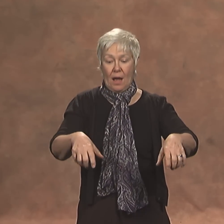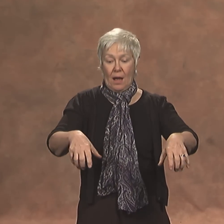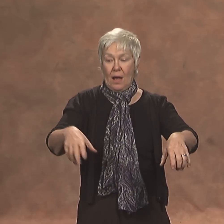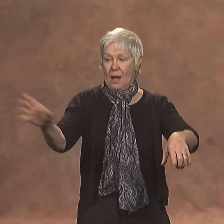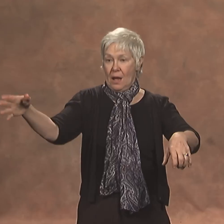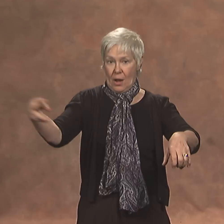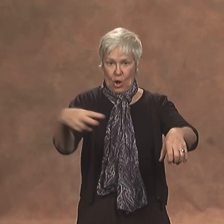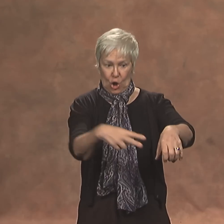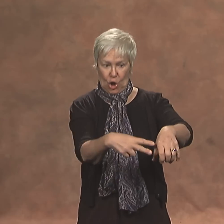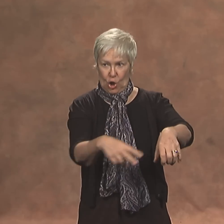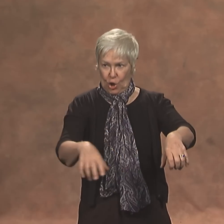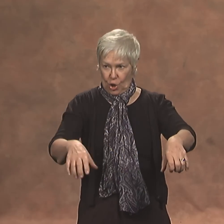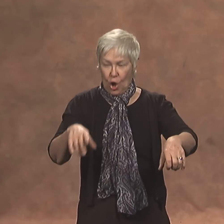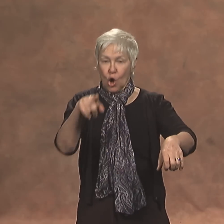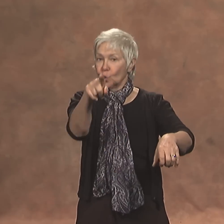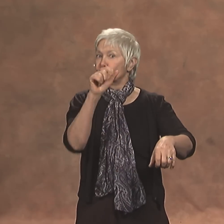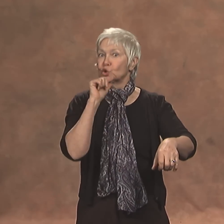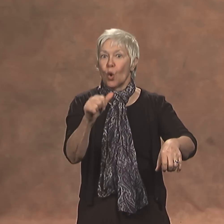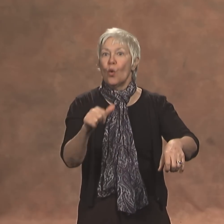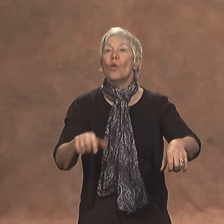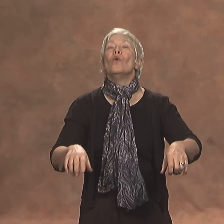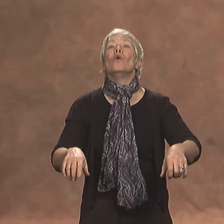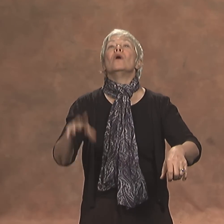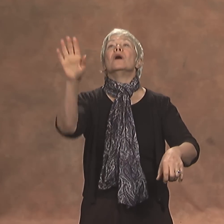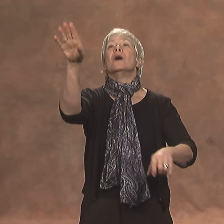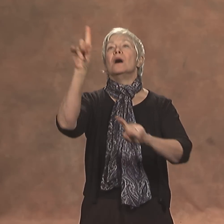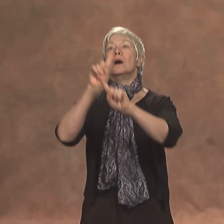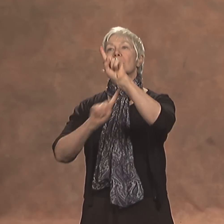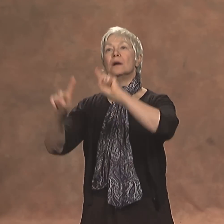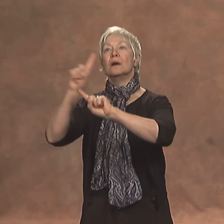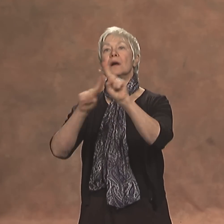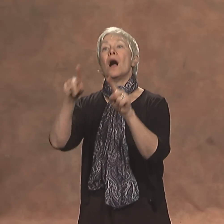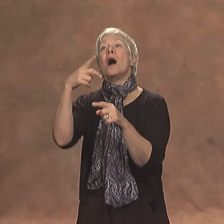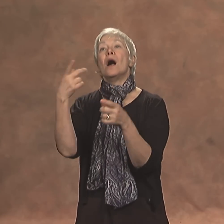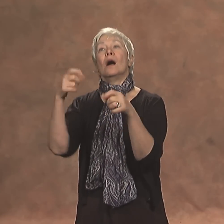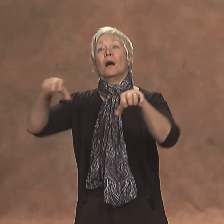if I envision you talking about the handlebars and the brakes and how to use that,